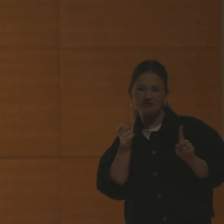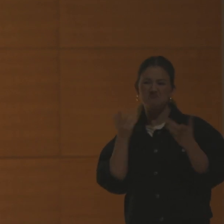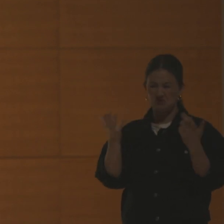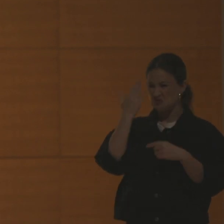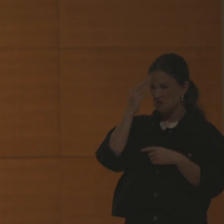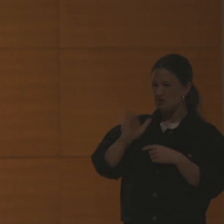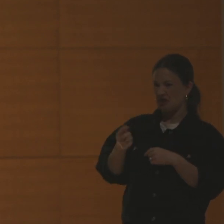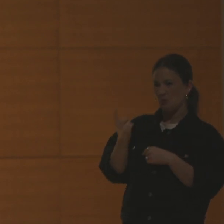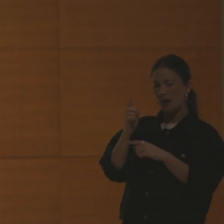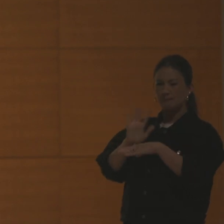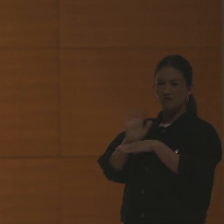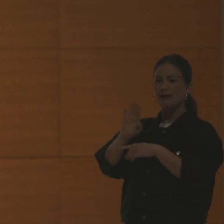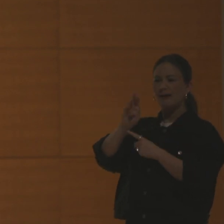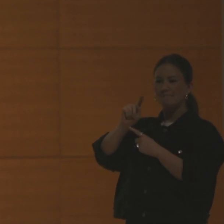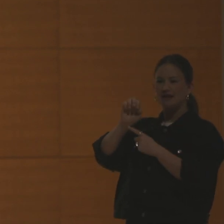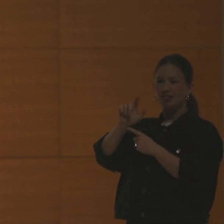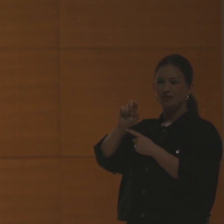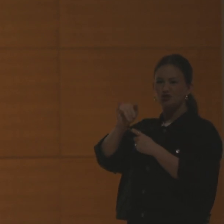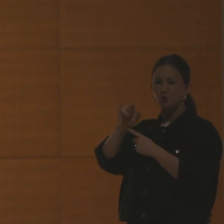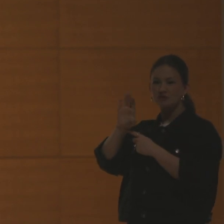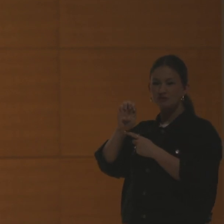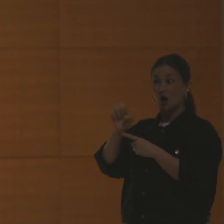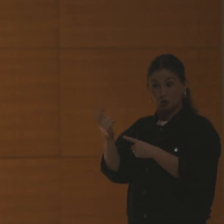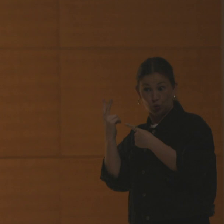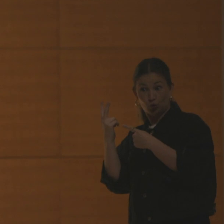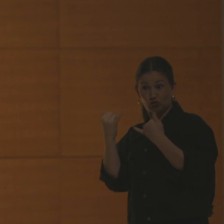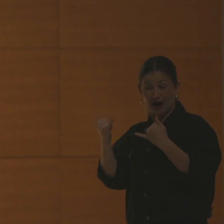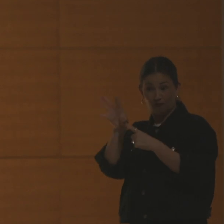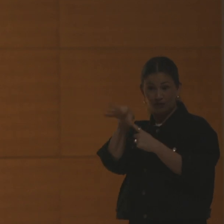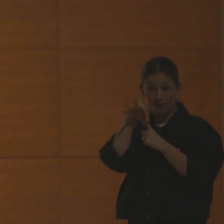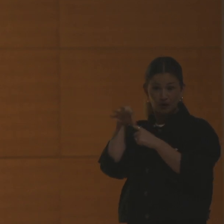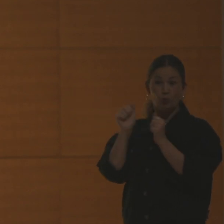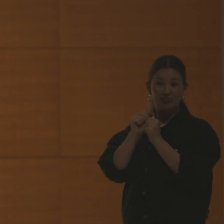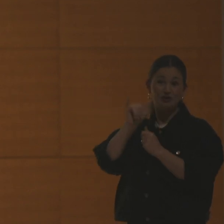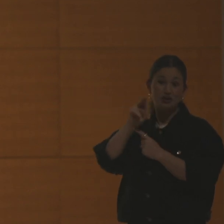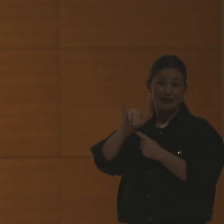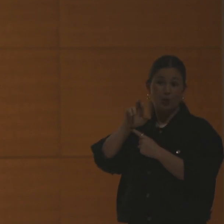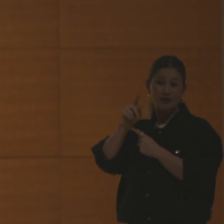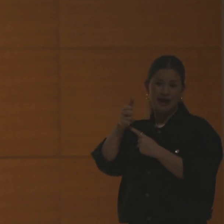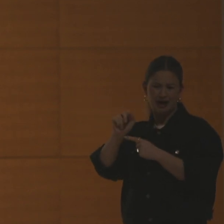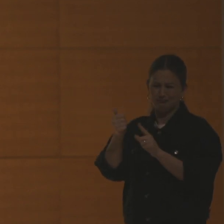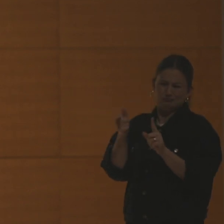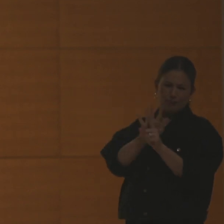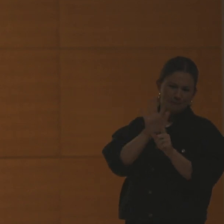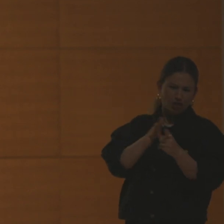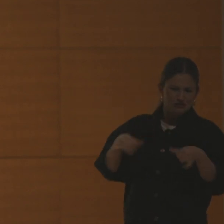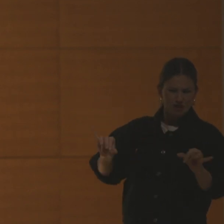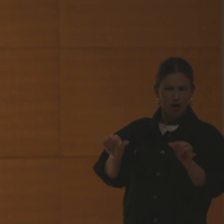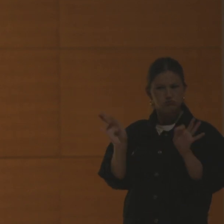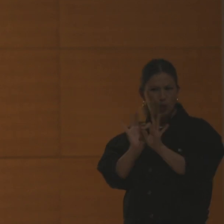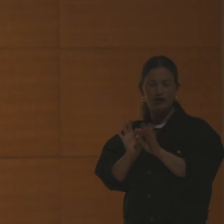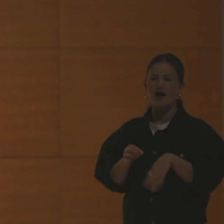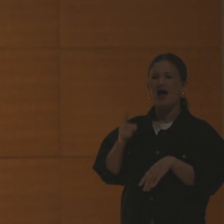that we saw called Beetlejuice. Beetlejuice 2 is filming right now with Jenny Ortega, so it's relevant. For those who don't know, I think Beetlejuice